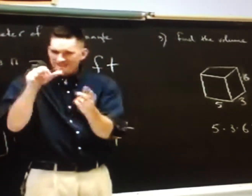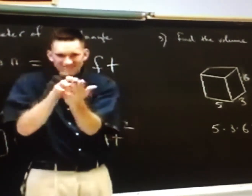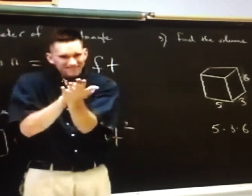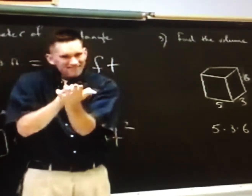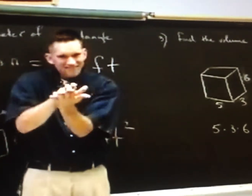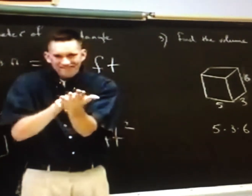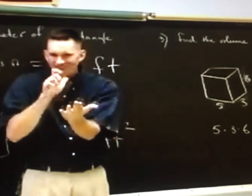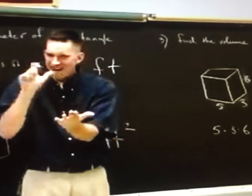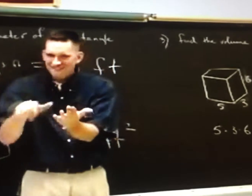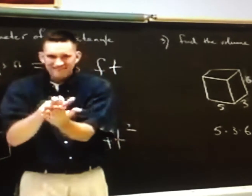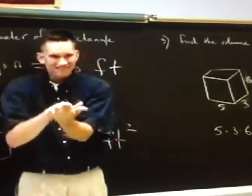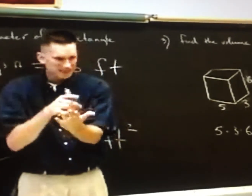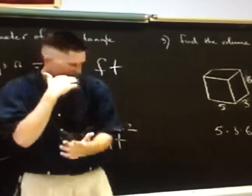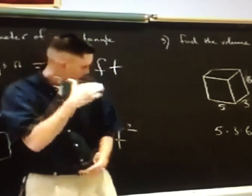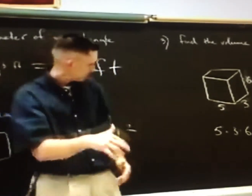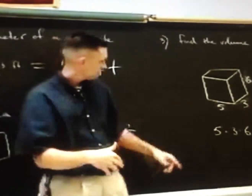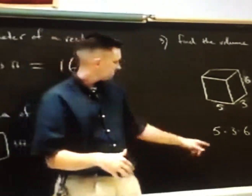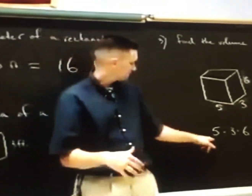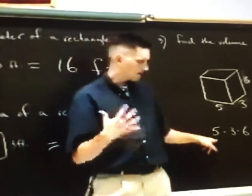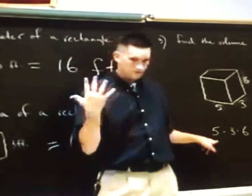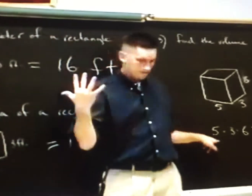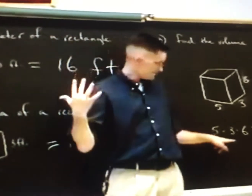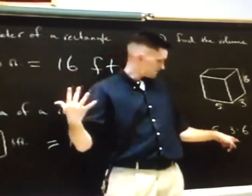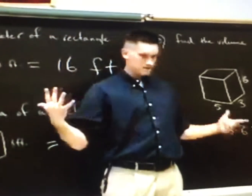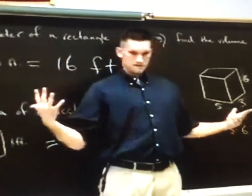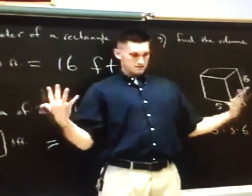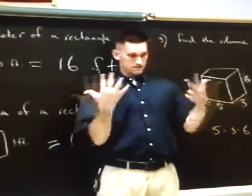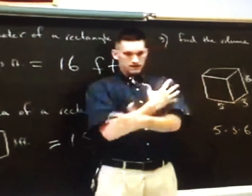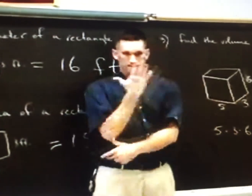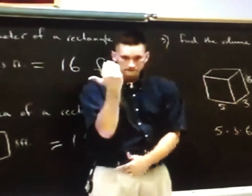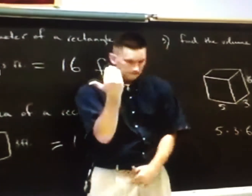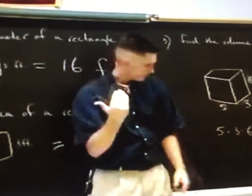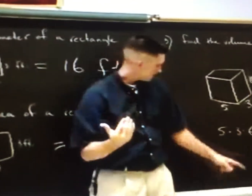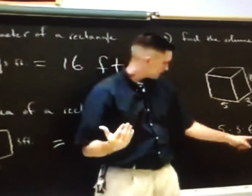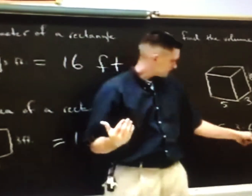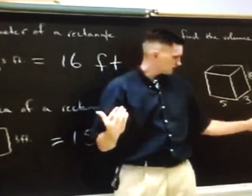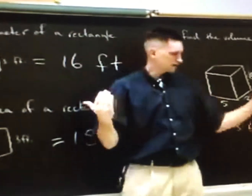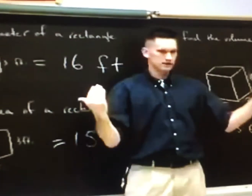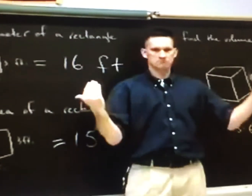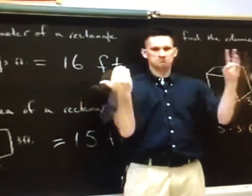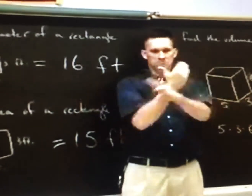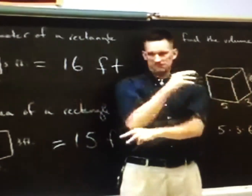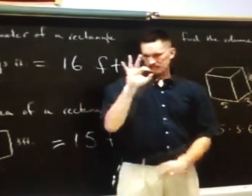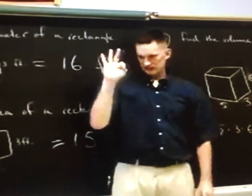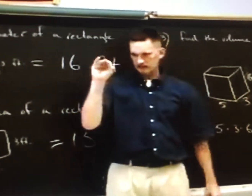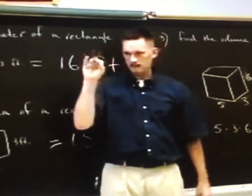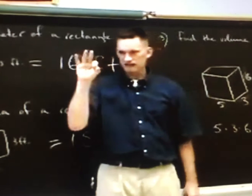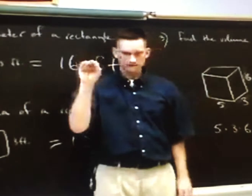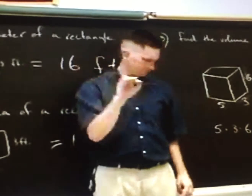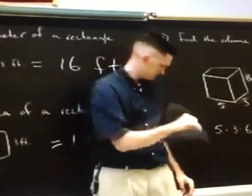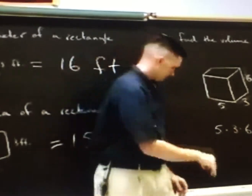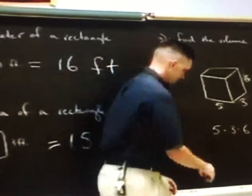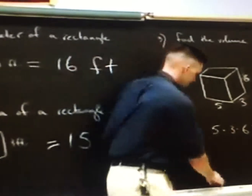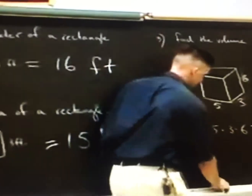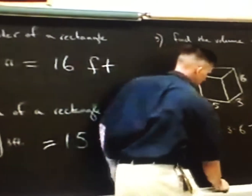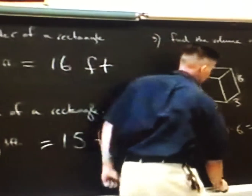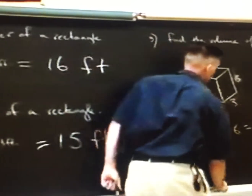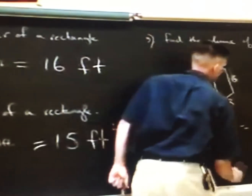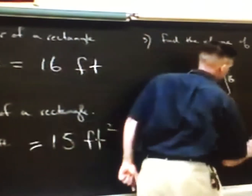You gotta be skilled. You don't need to use a calculator? Yeah. Alright, let's see. So